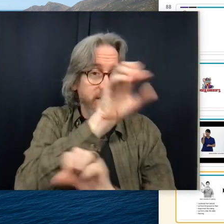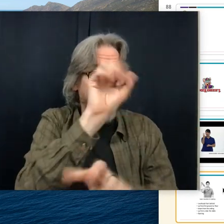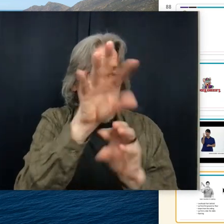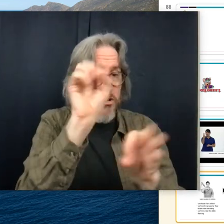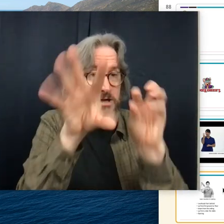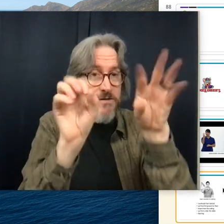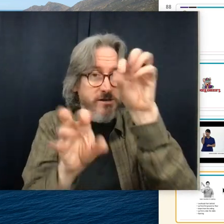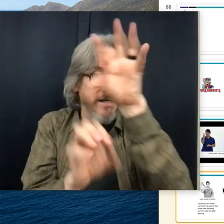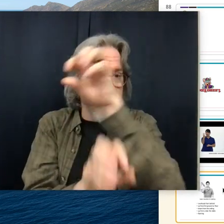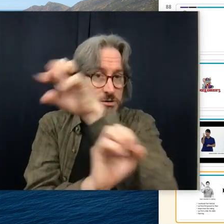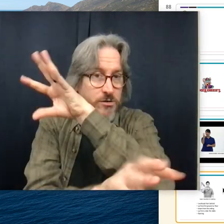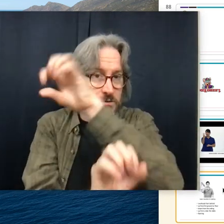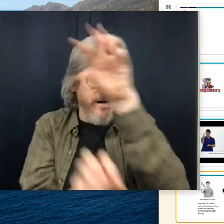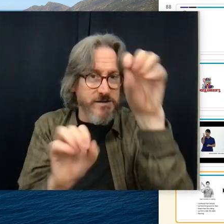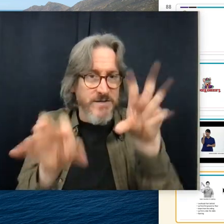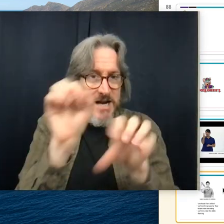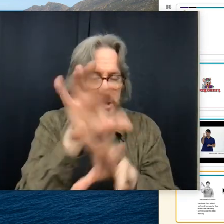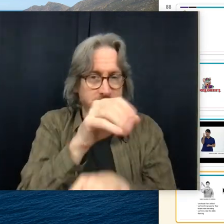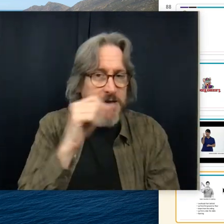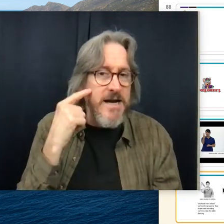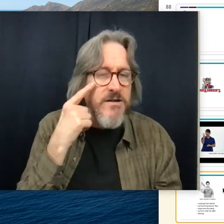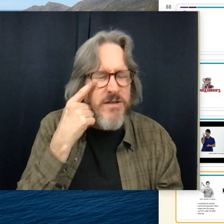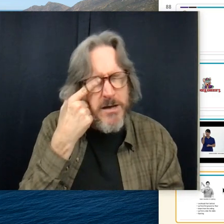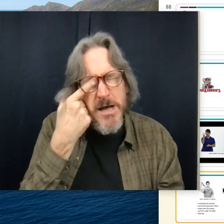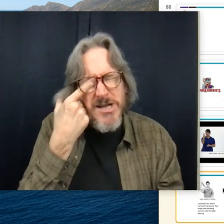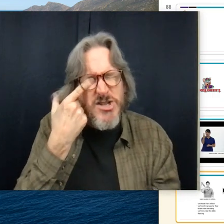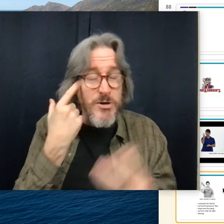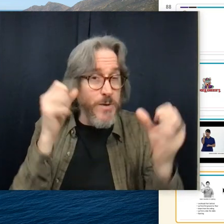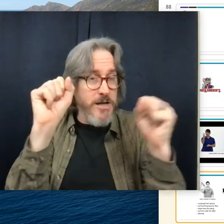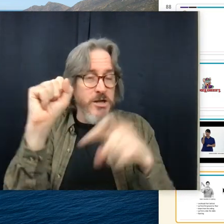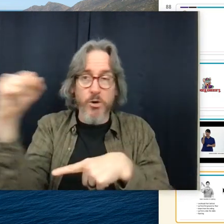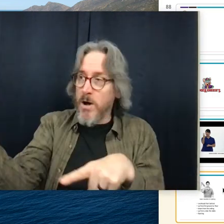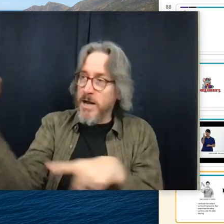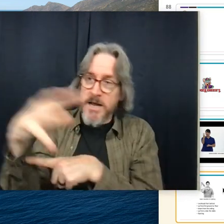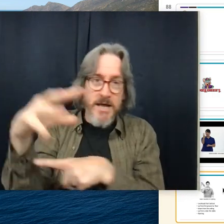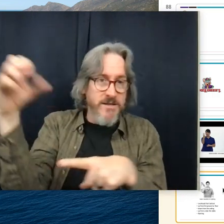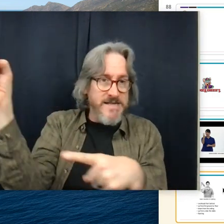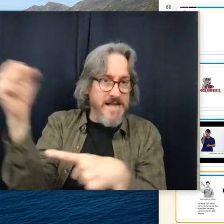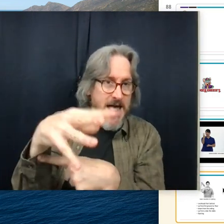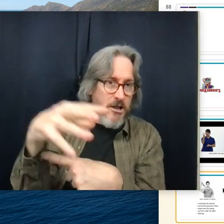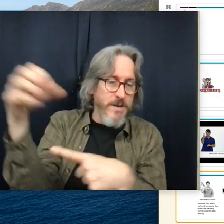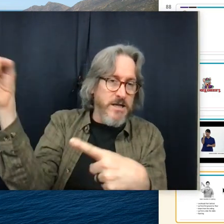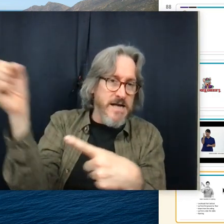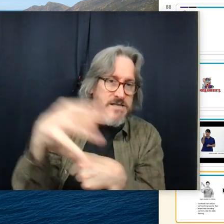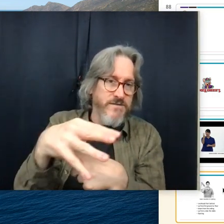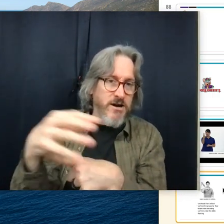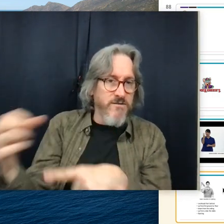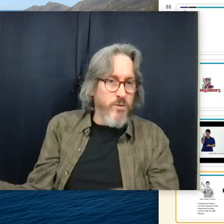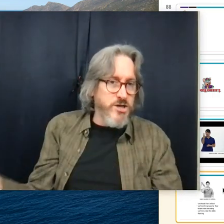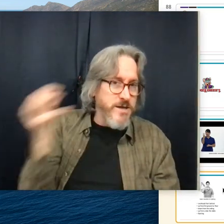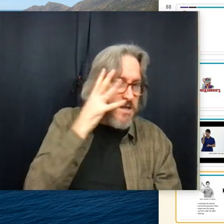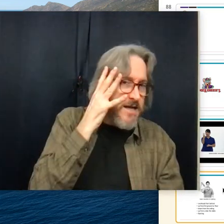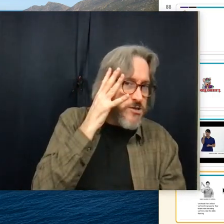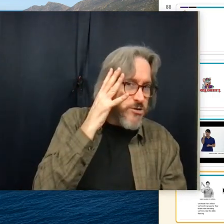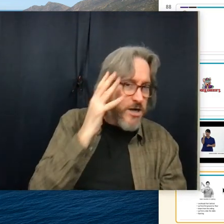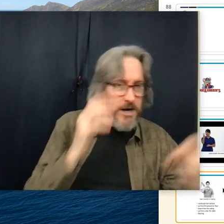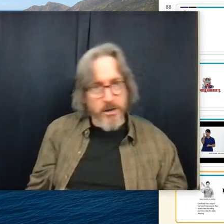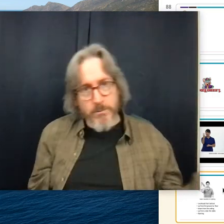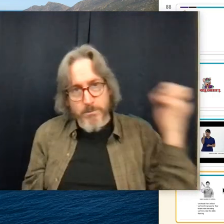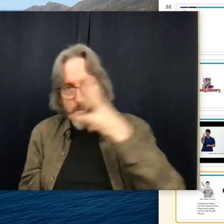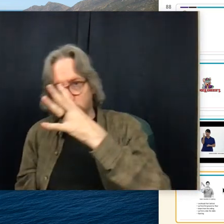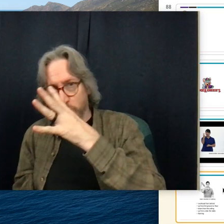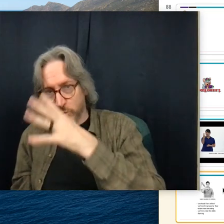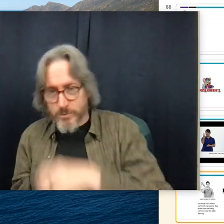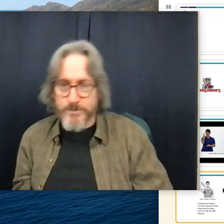if it's in a circle and there's like circle lights flashing, that kind of thing. So you could do anything you want. That's that element classifier of which way the lights are